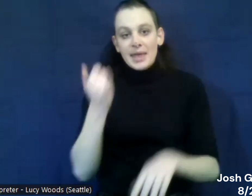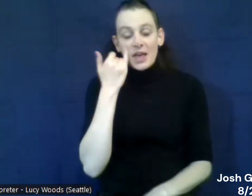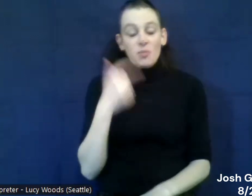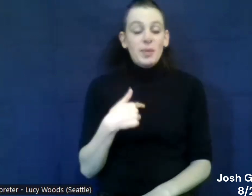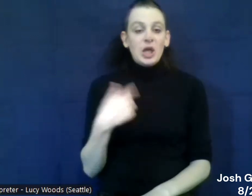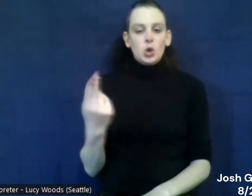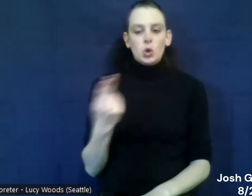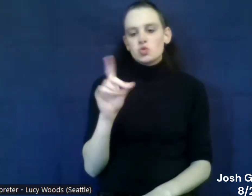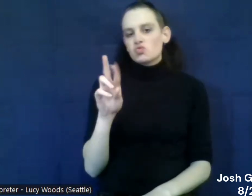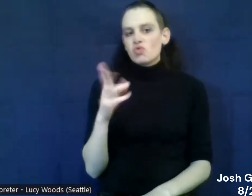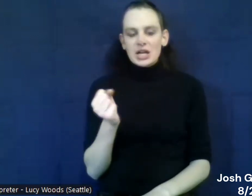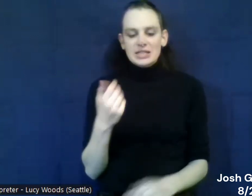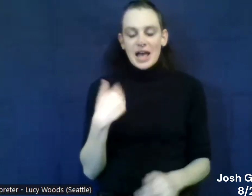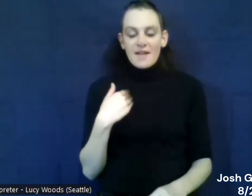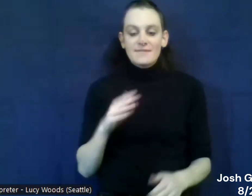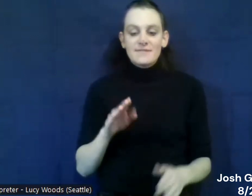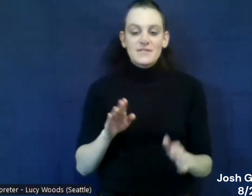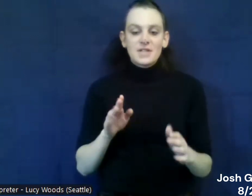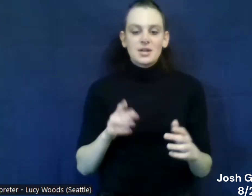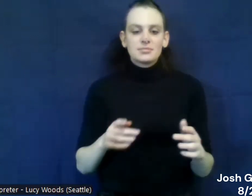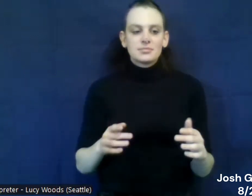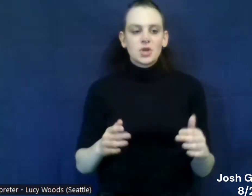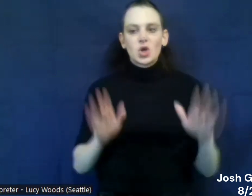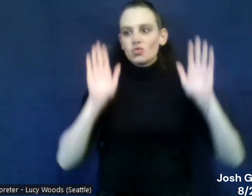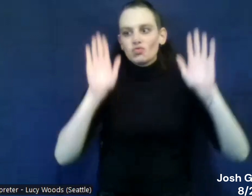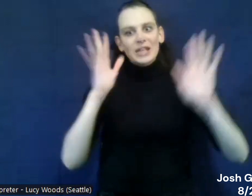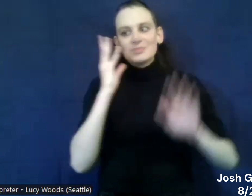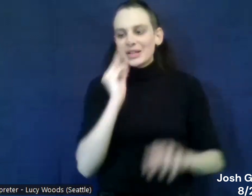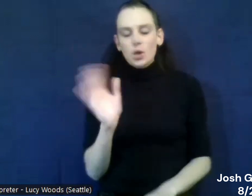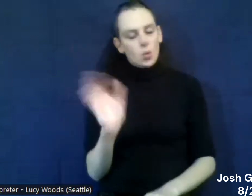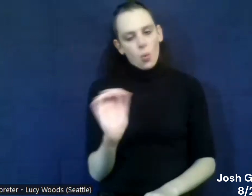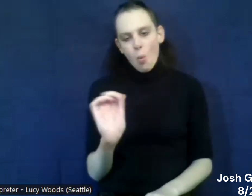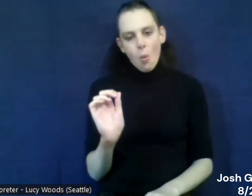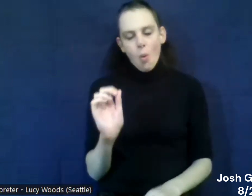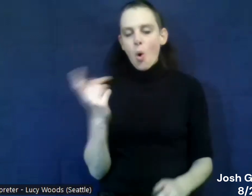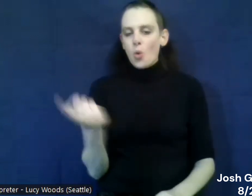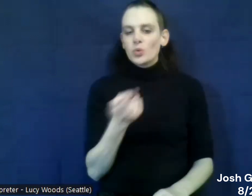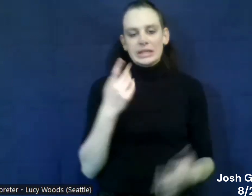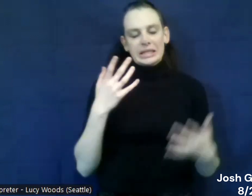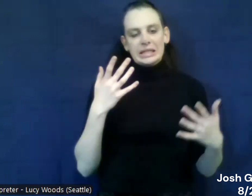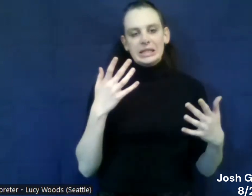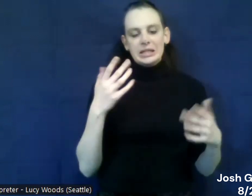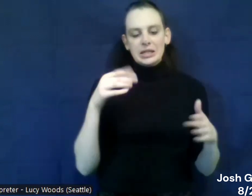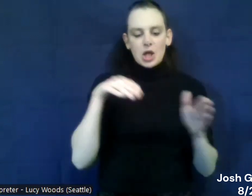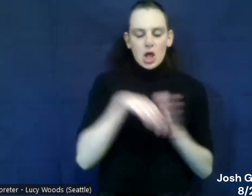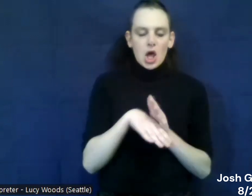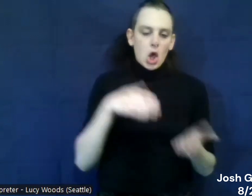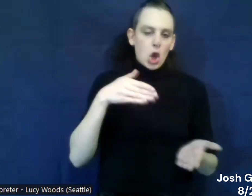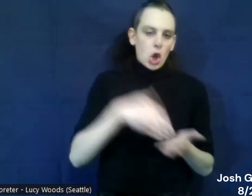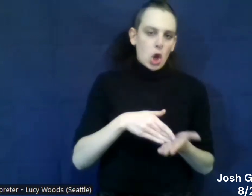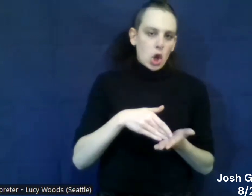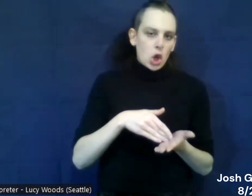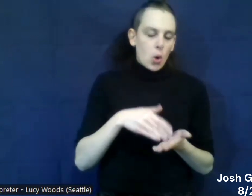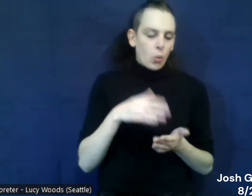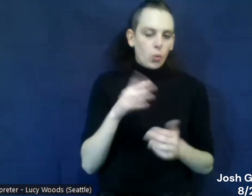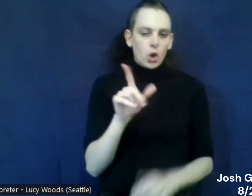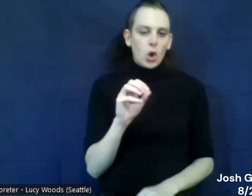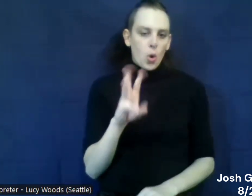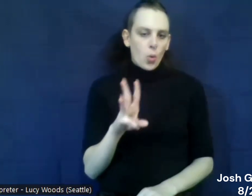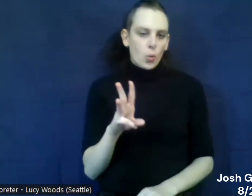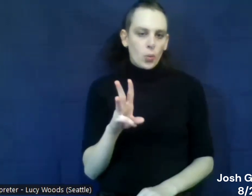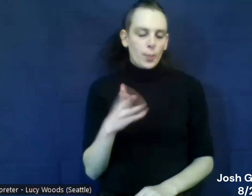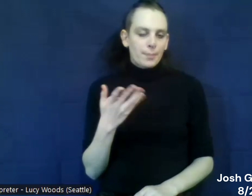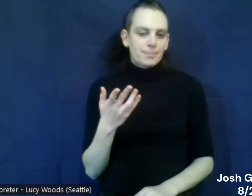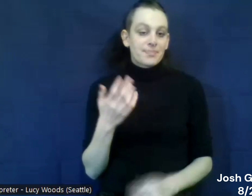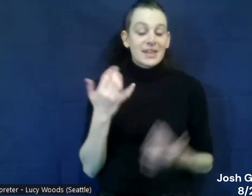points. There would only be low points. And now that I'm sober, I get to have both. And for me, that is